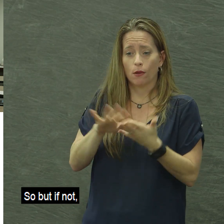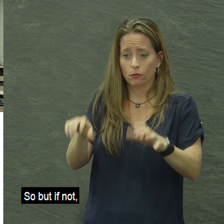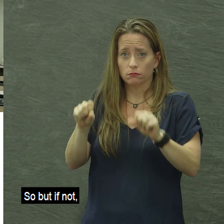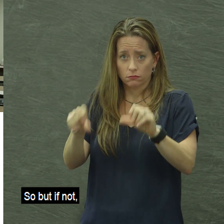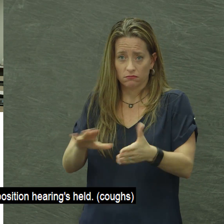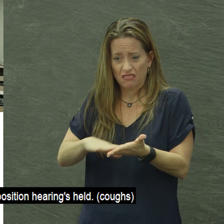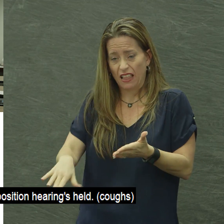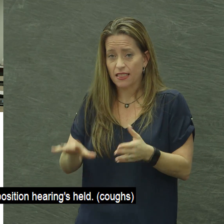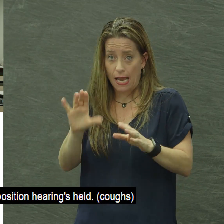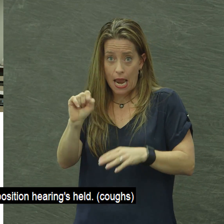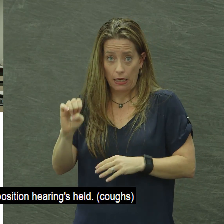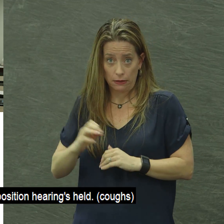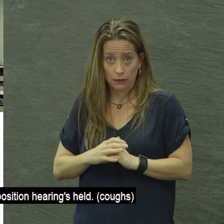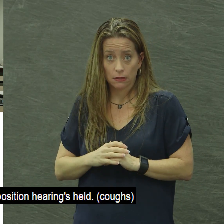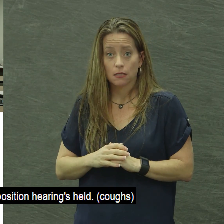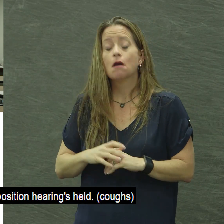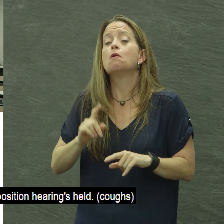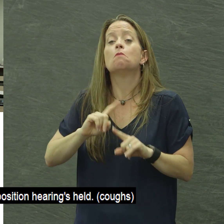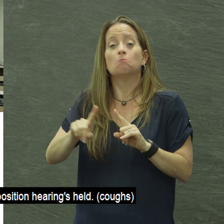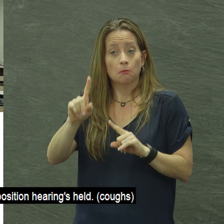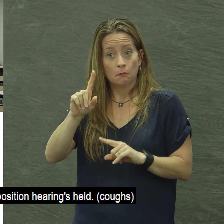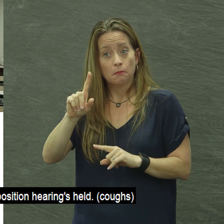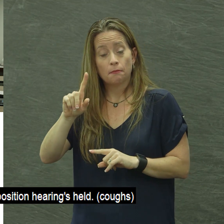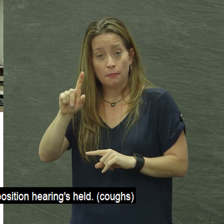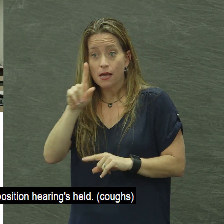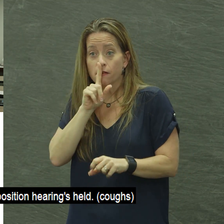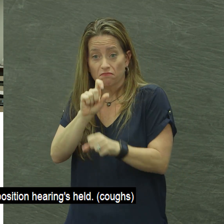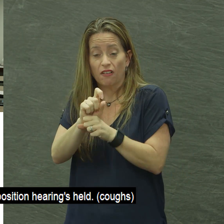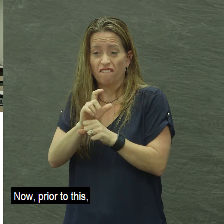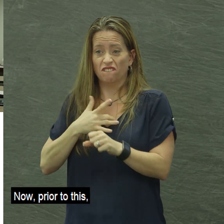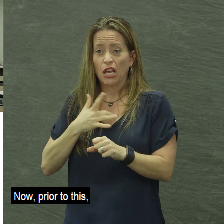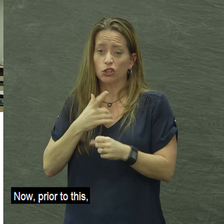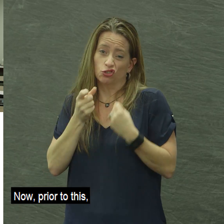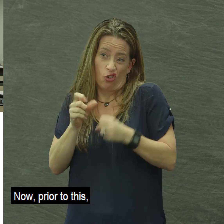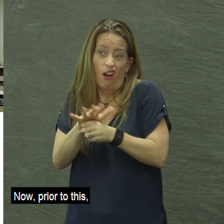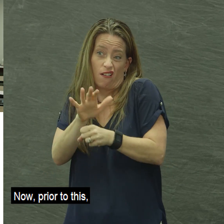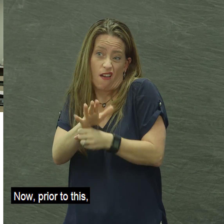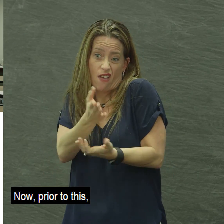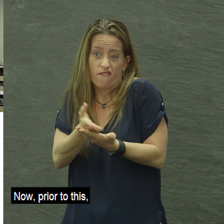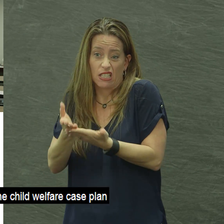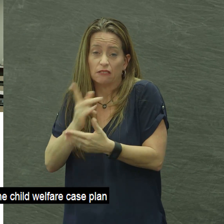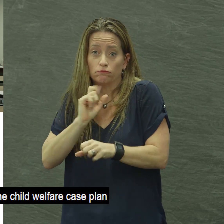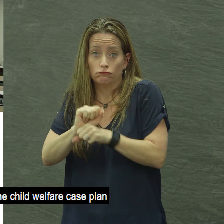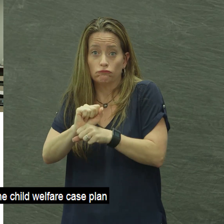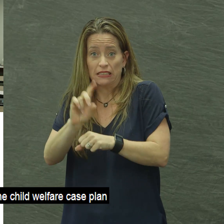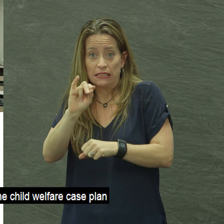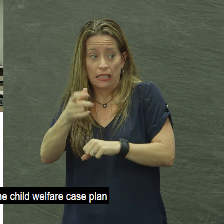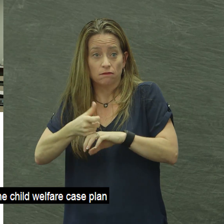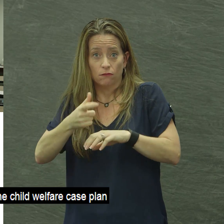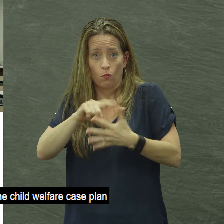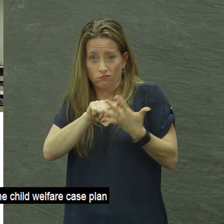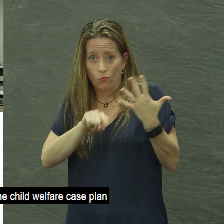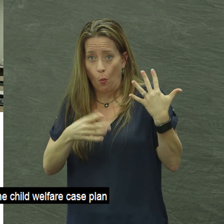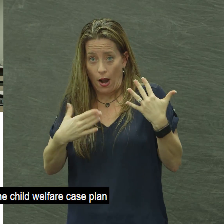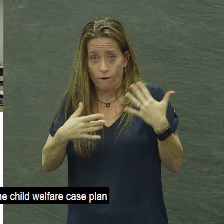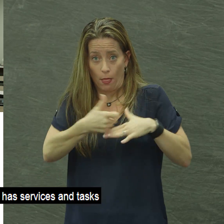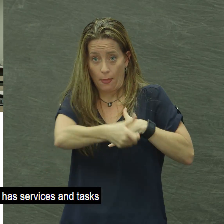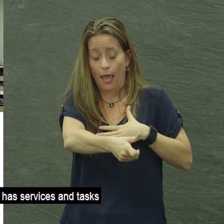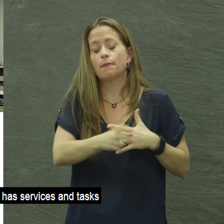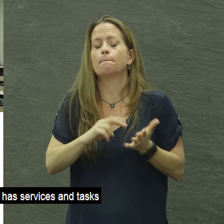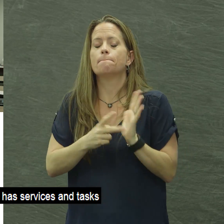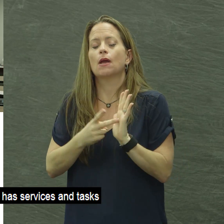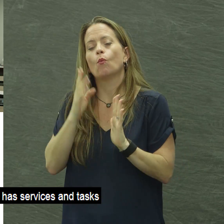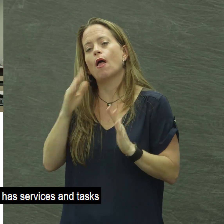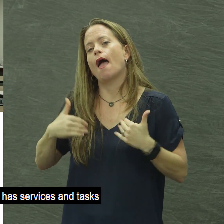So, but if not, the disposition hearing's held. Now, prior to this, the child welfare case plan